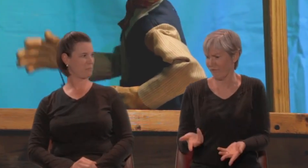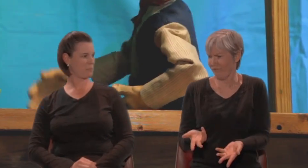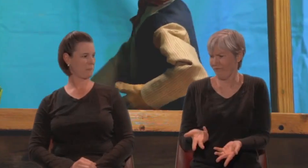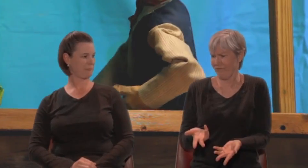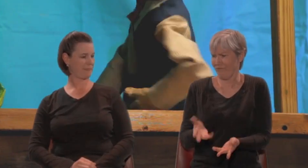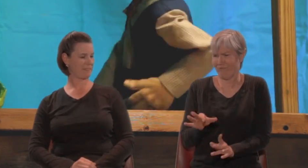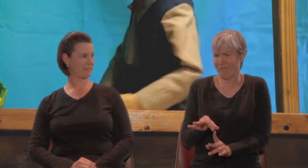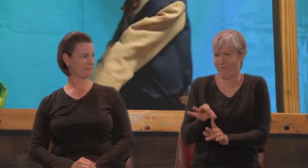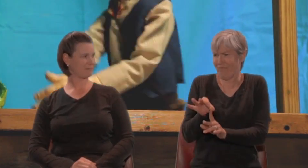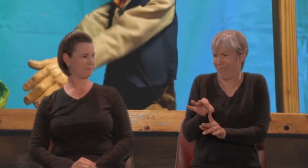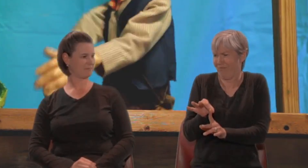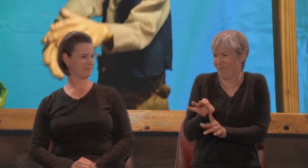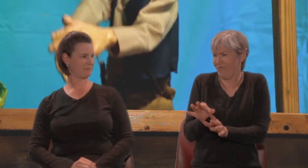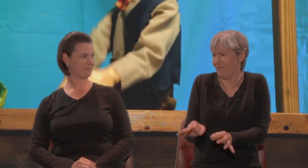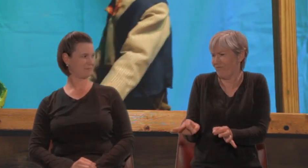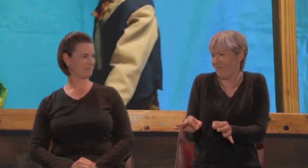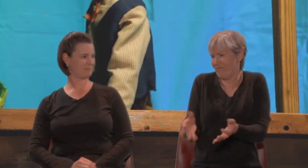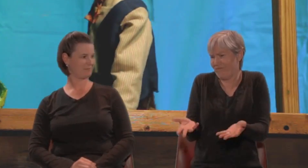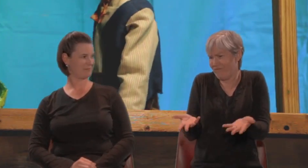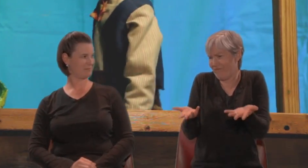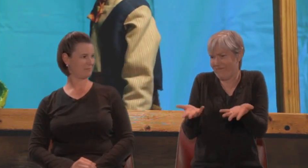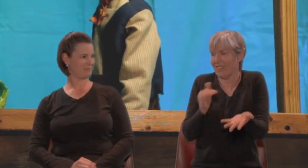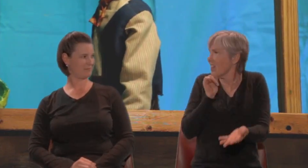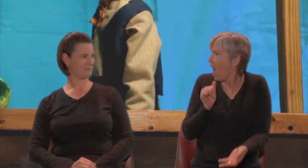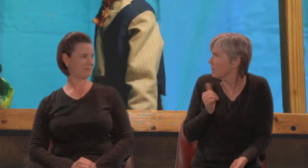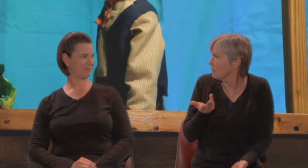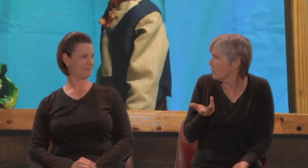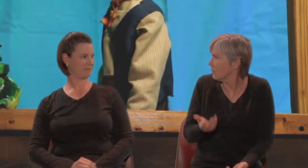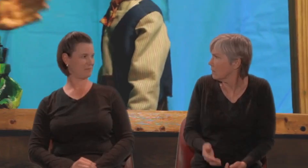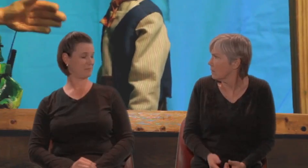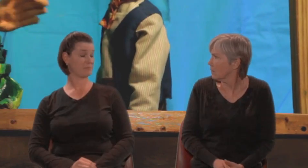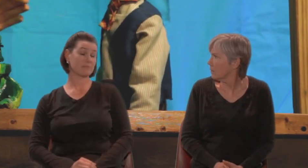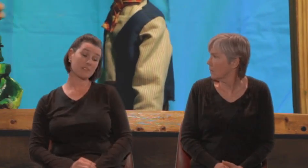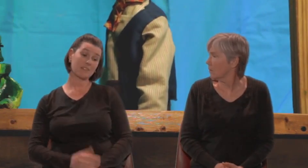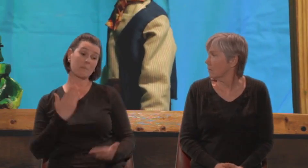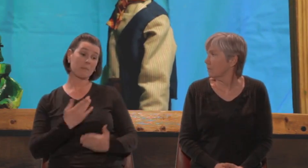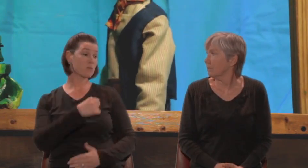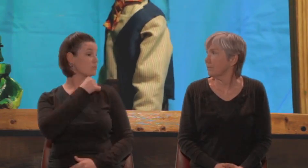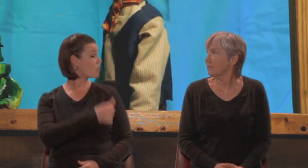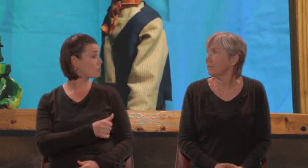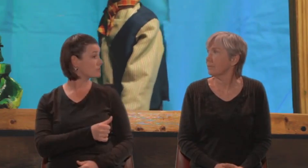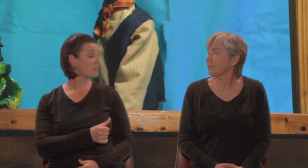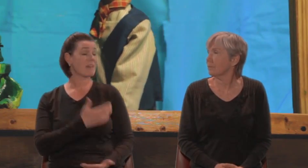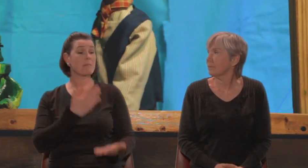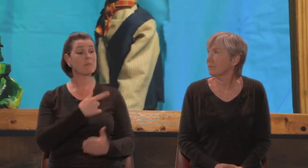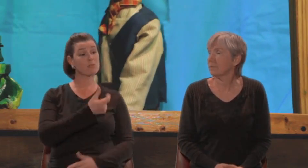that frog that's better than any other frog. Maybe you don't. Maybe you